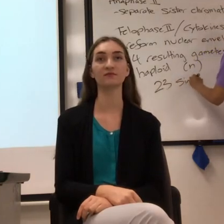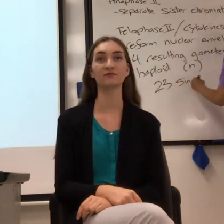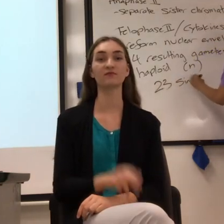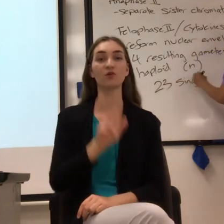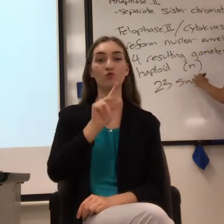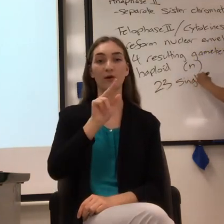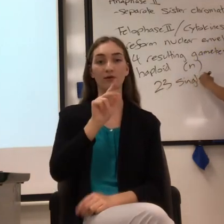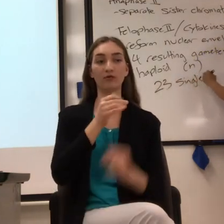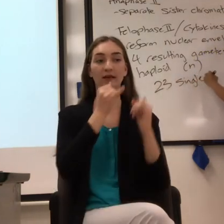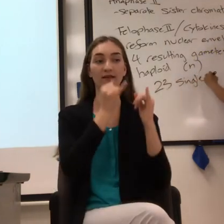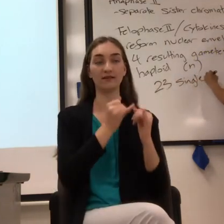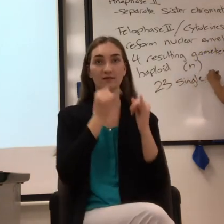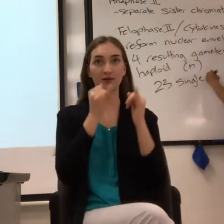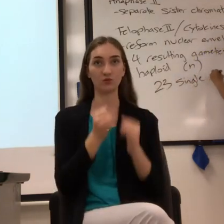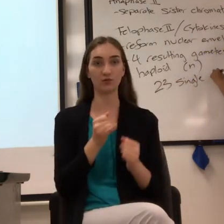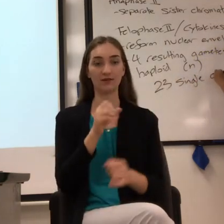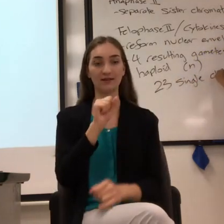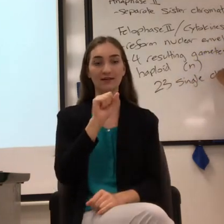single